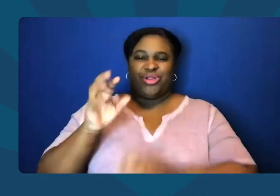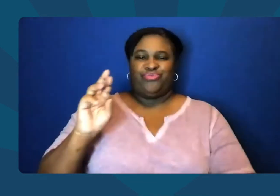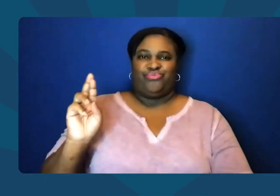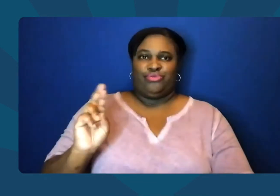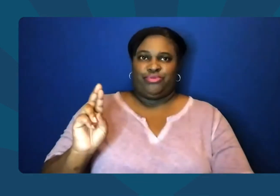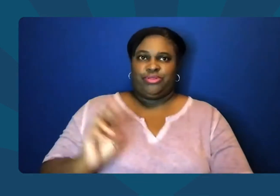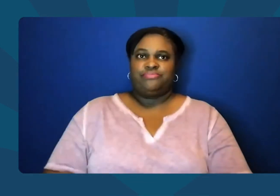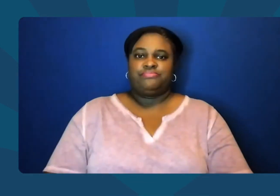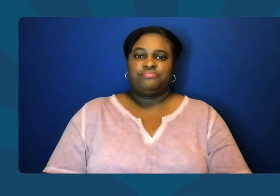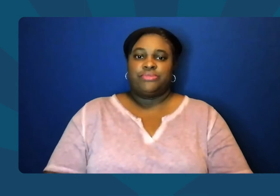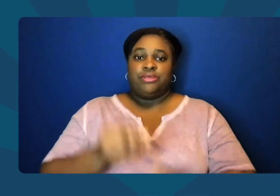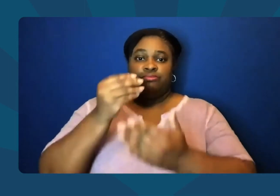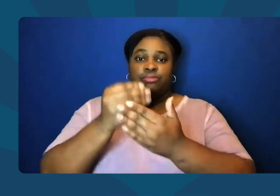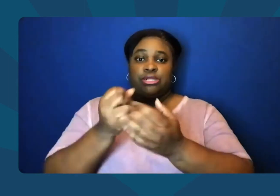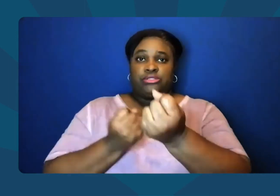Party Republican.